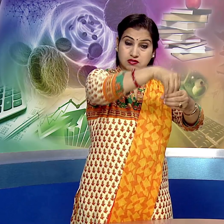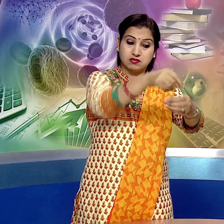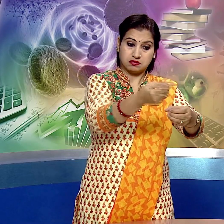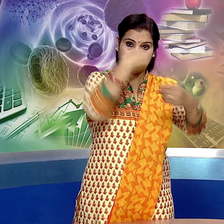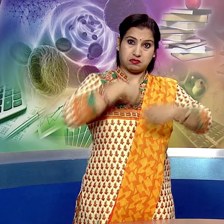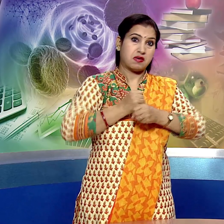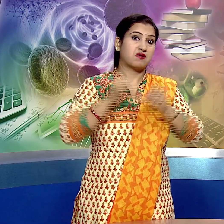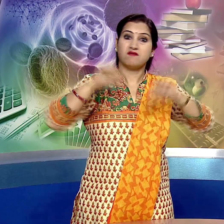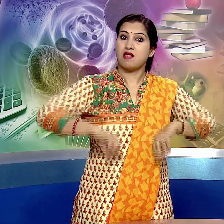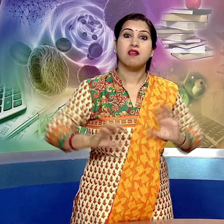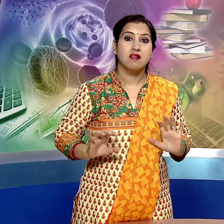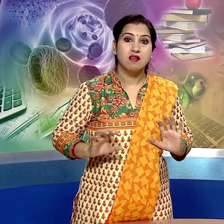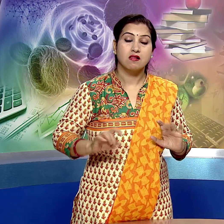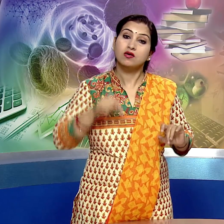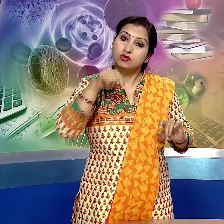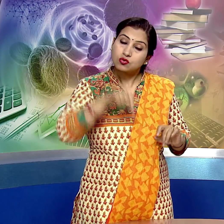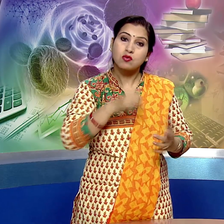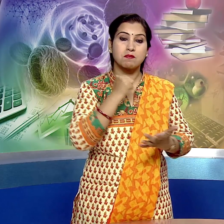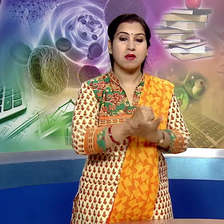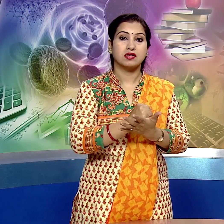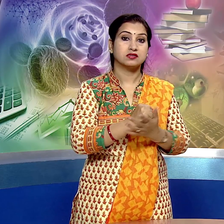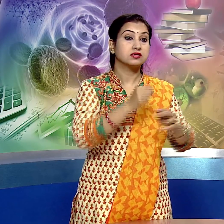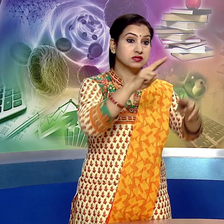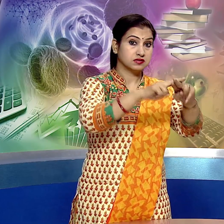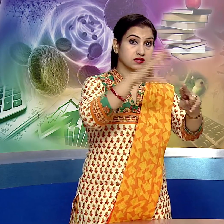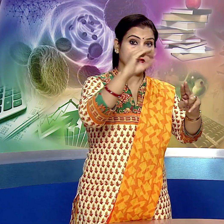hence they need to be obtained from the foods.